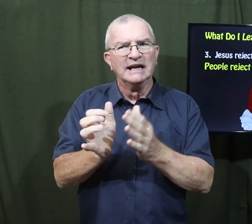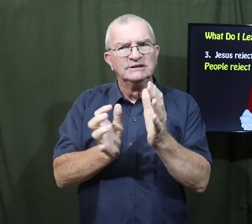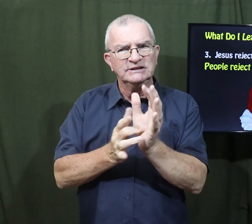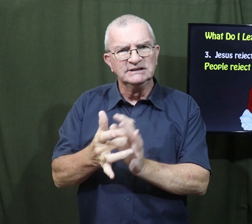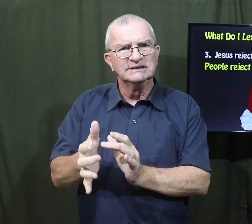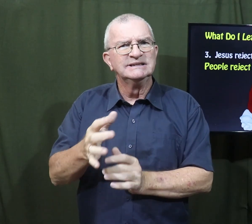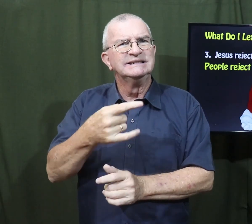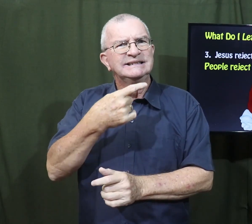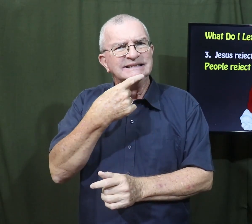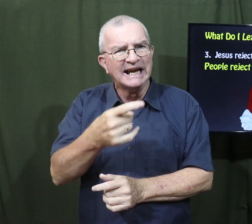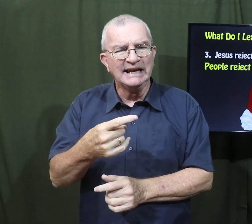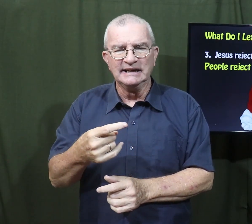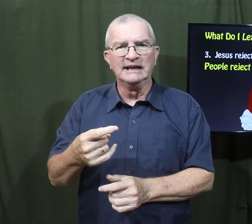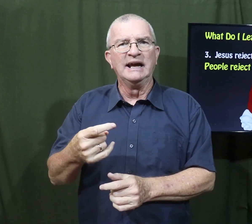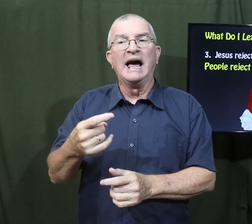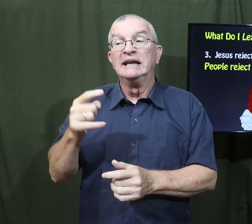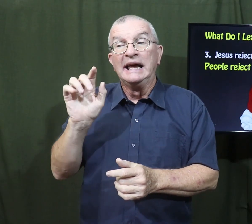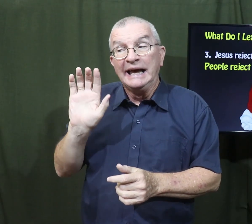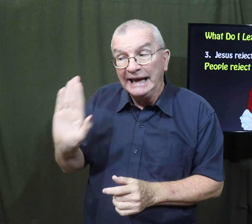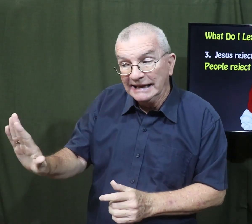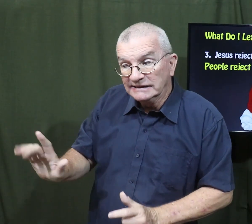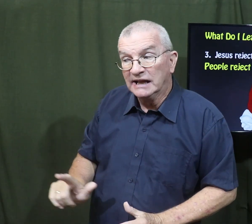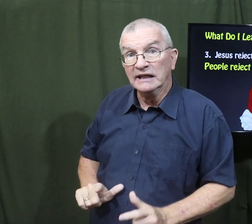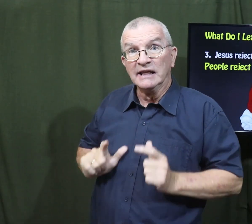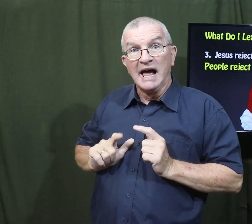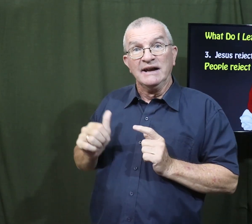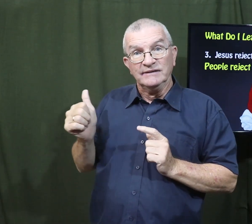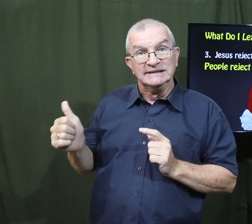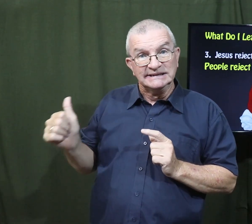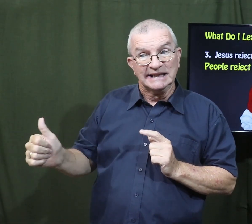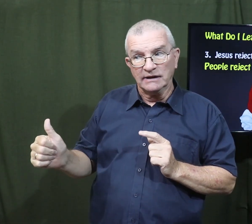Many things that Jesus said, His life itself,